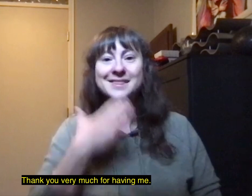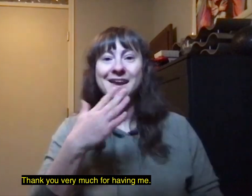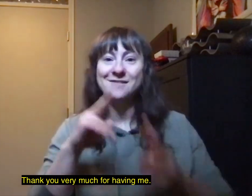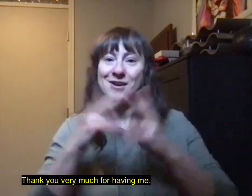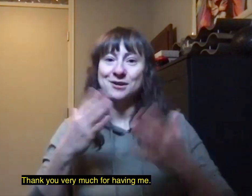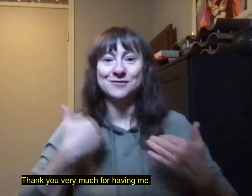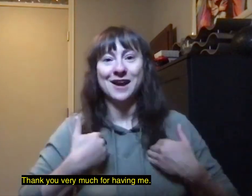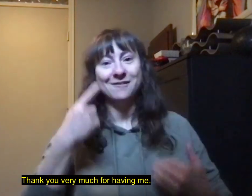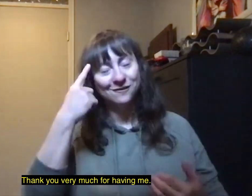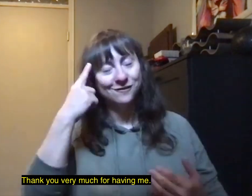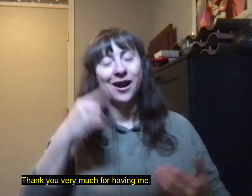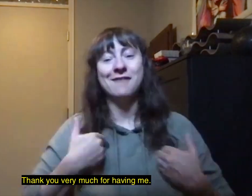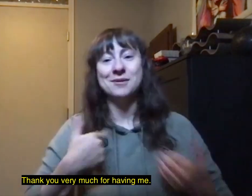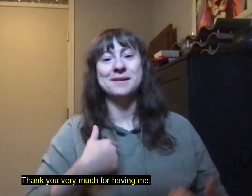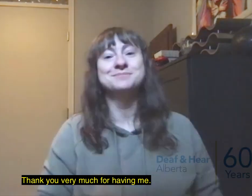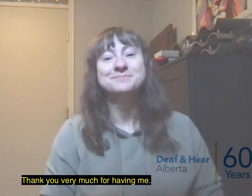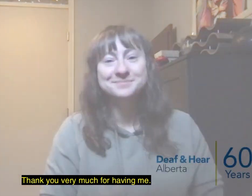Thank you very much for having me.